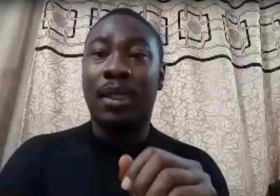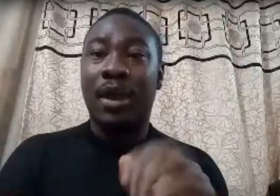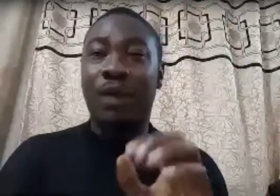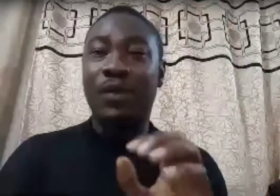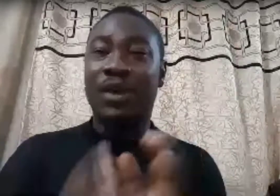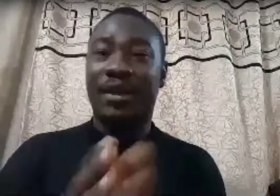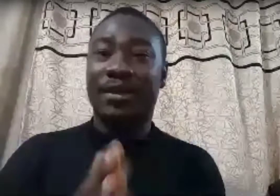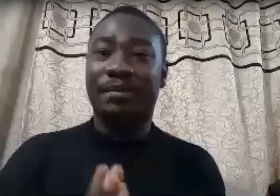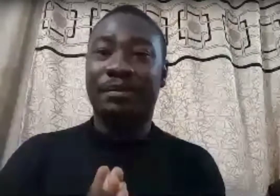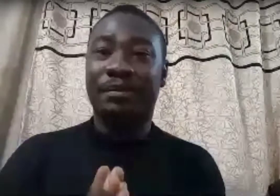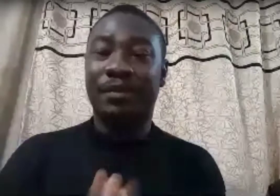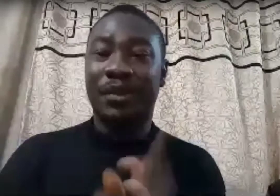100,